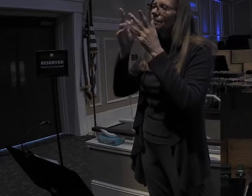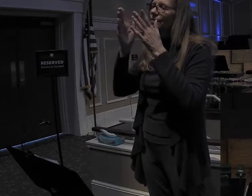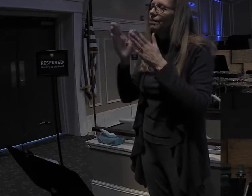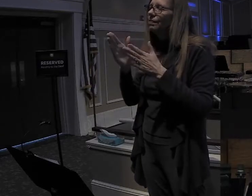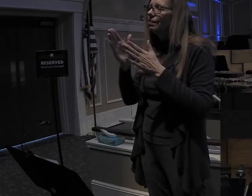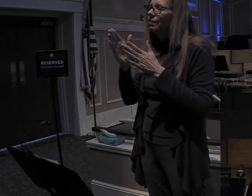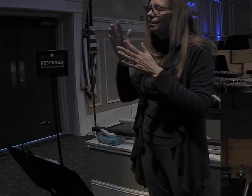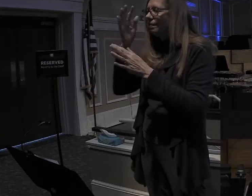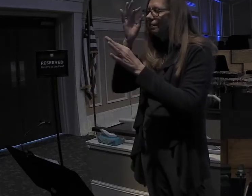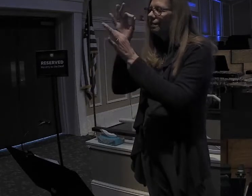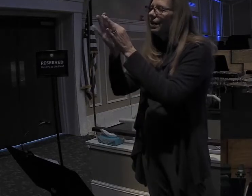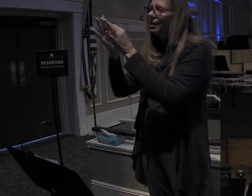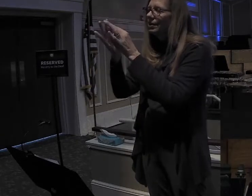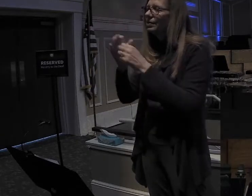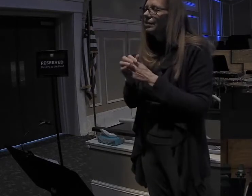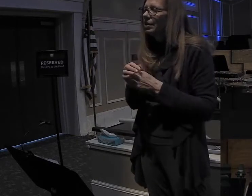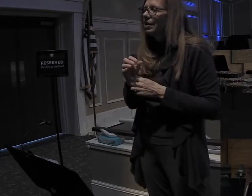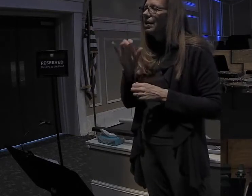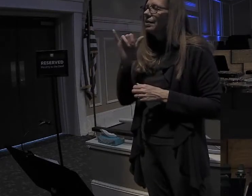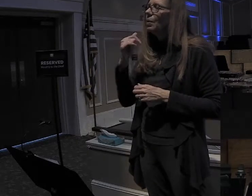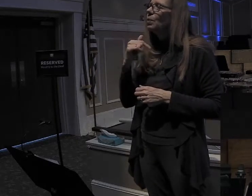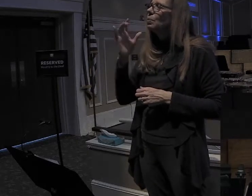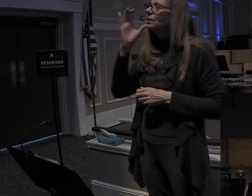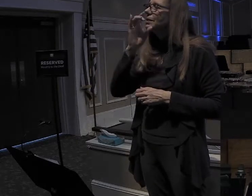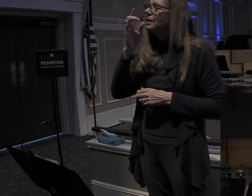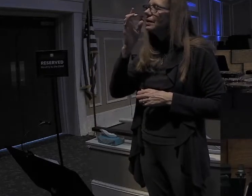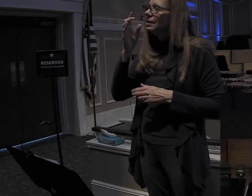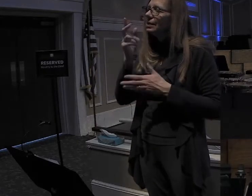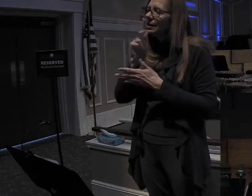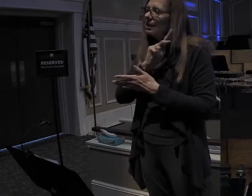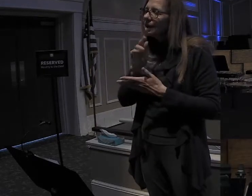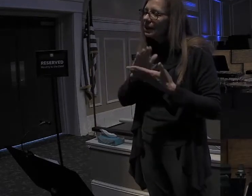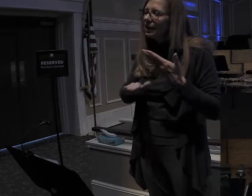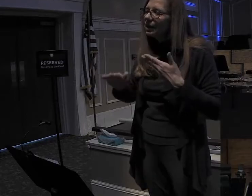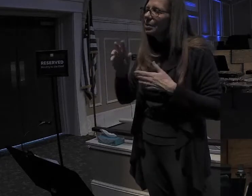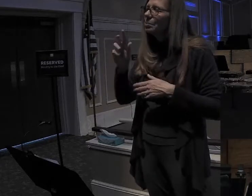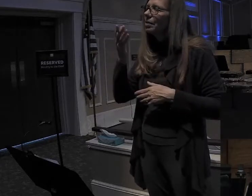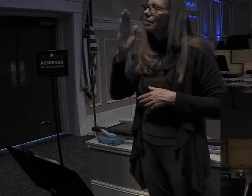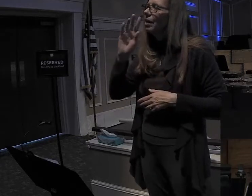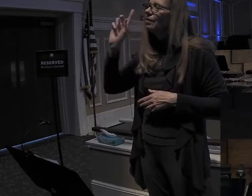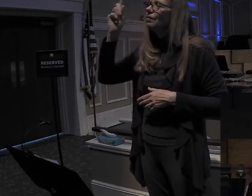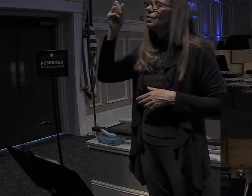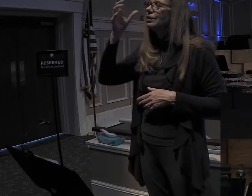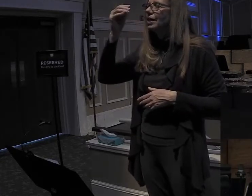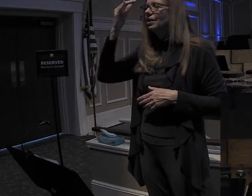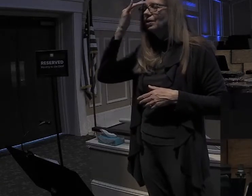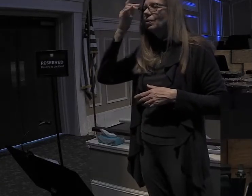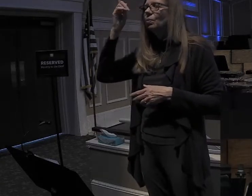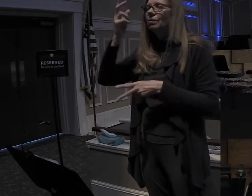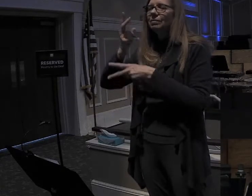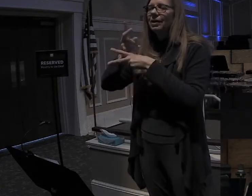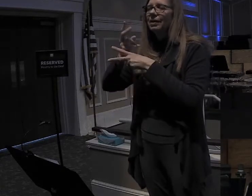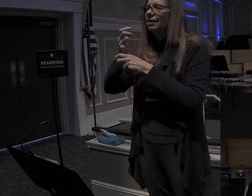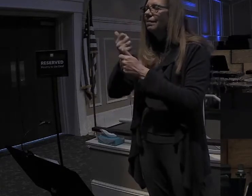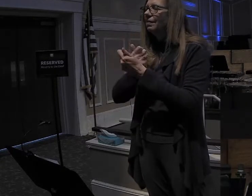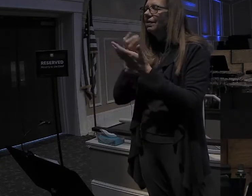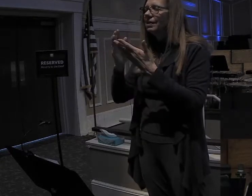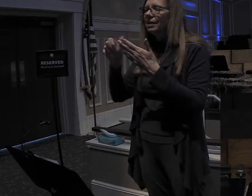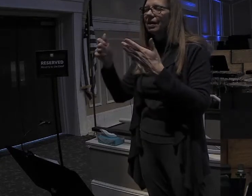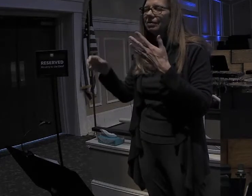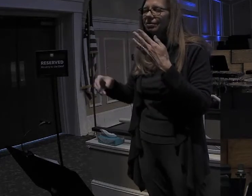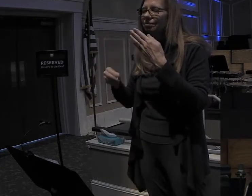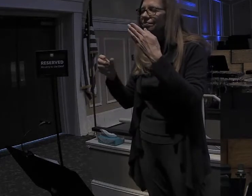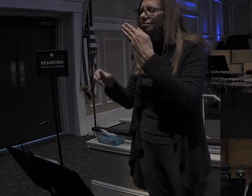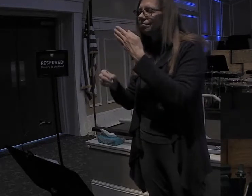I pray that we would seek first the kingdom of God and his righteousness, knowing all these other things will be added unto us.